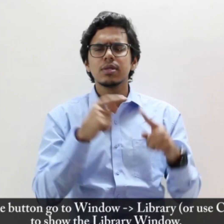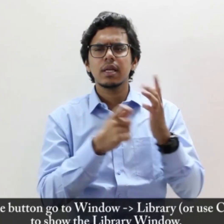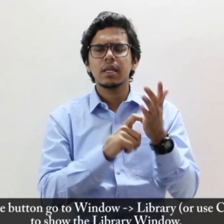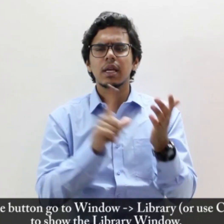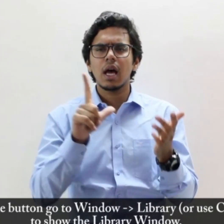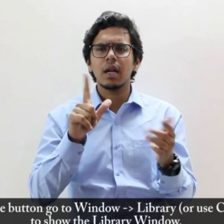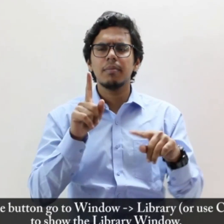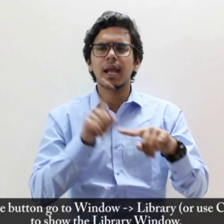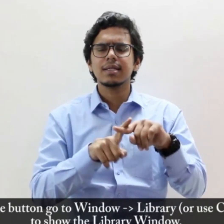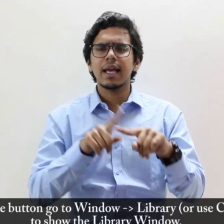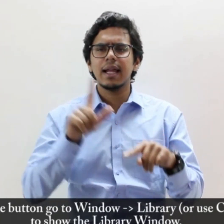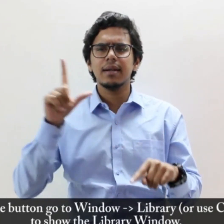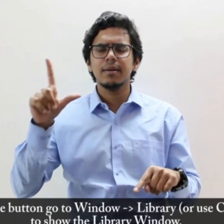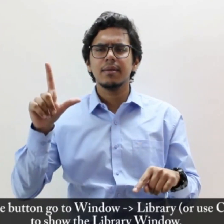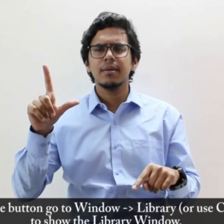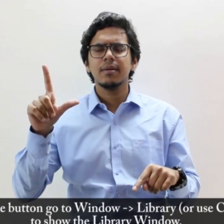library window.